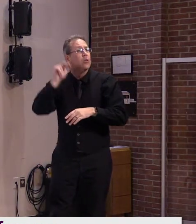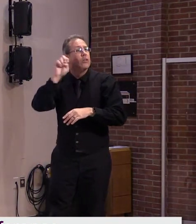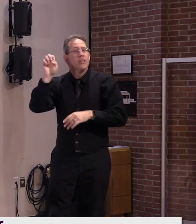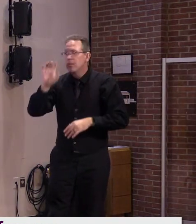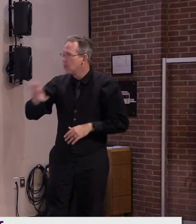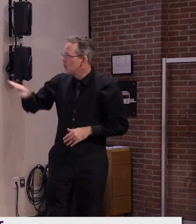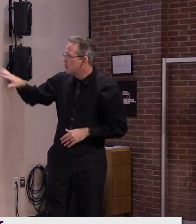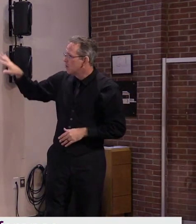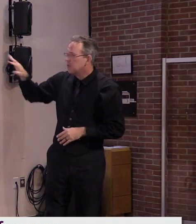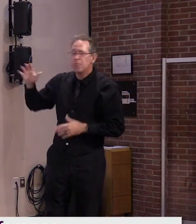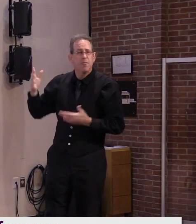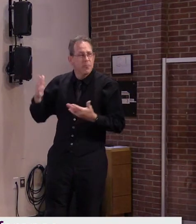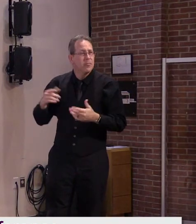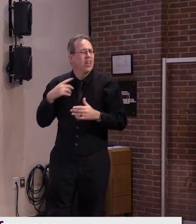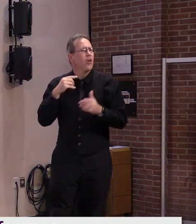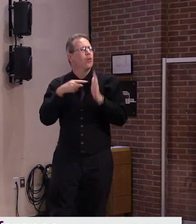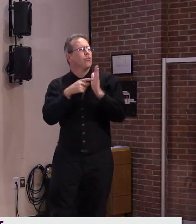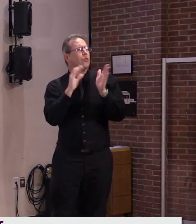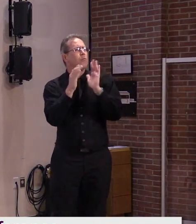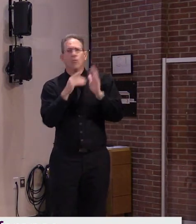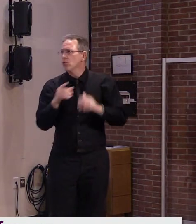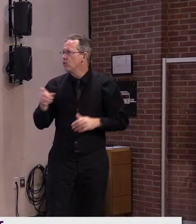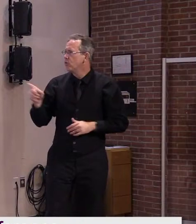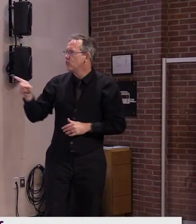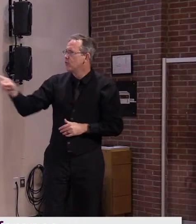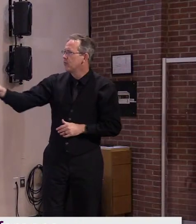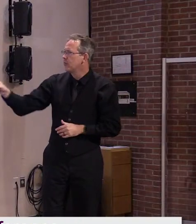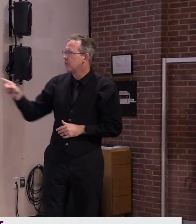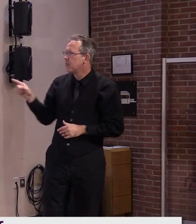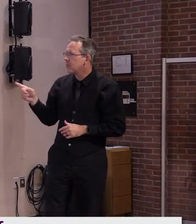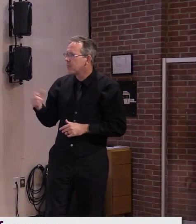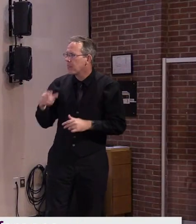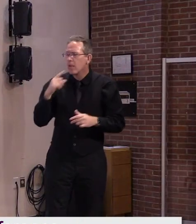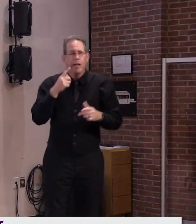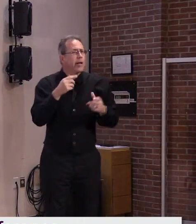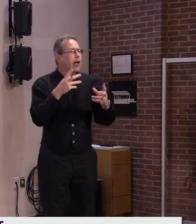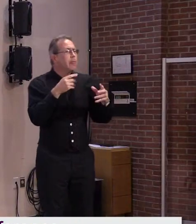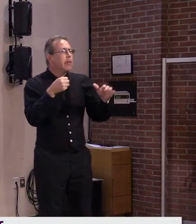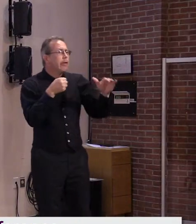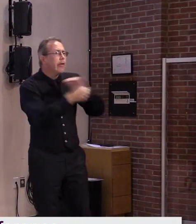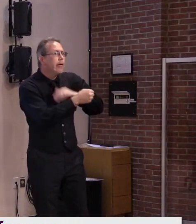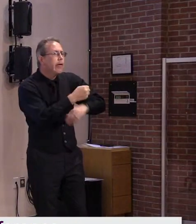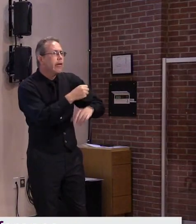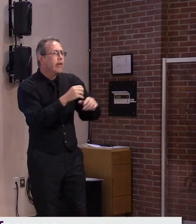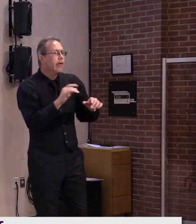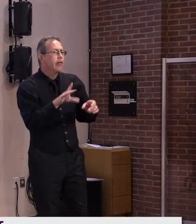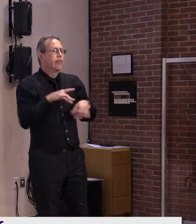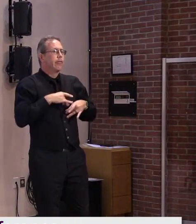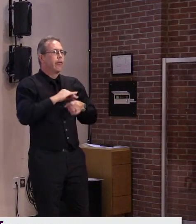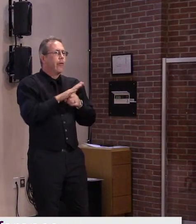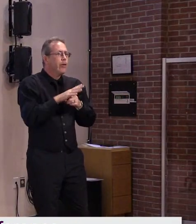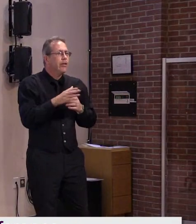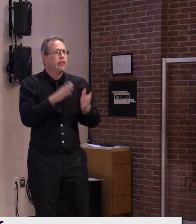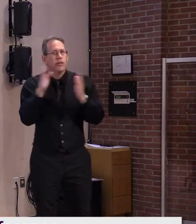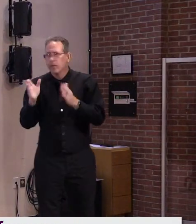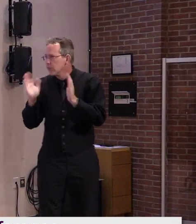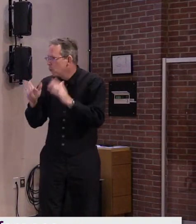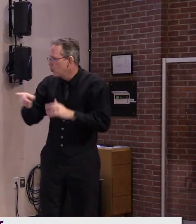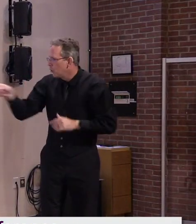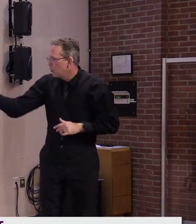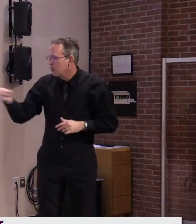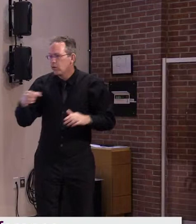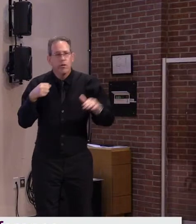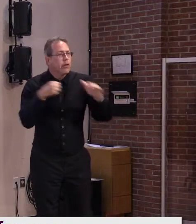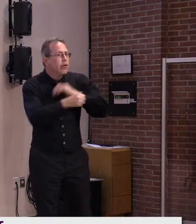mentioned that was a trend of how cases are moving. This is looking at the trends throughout the Delta wave of